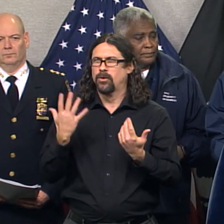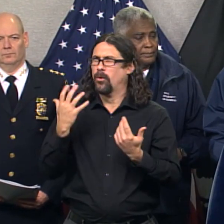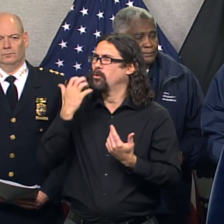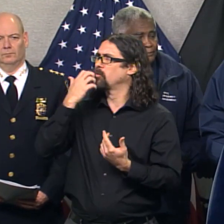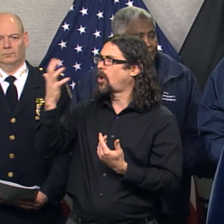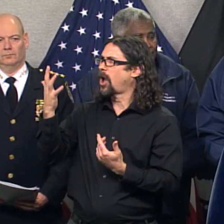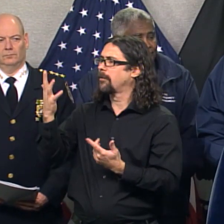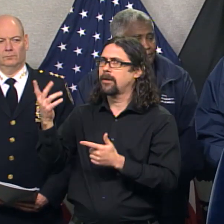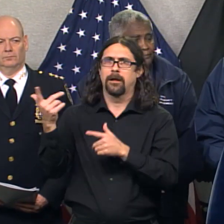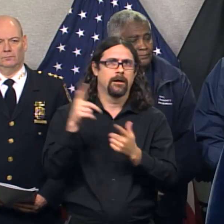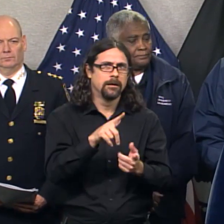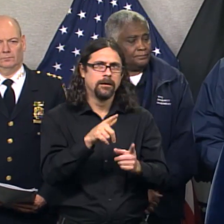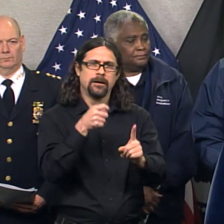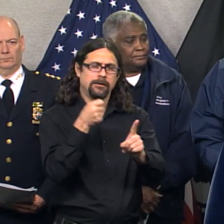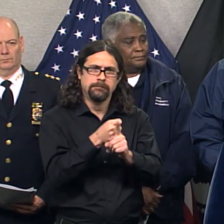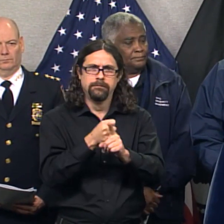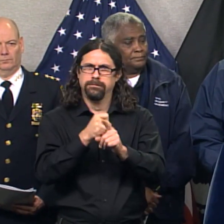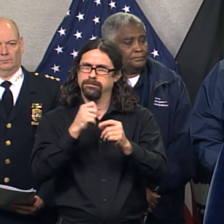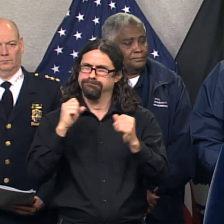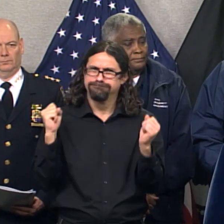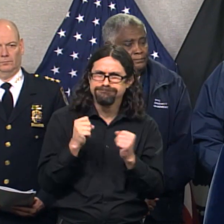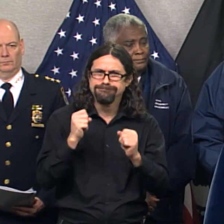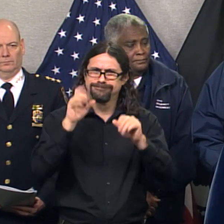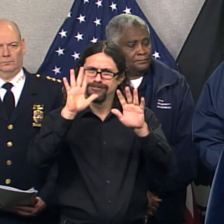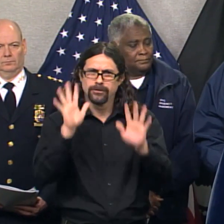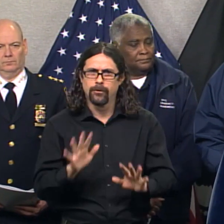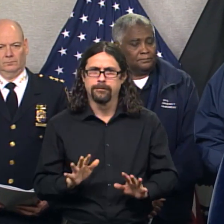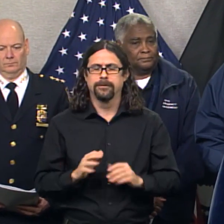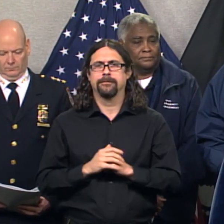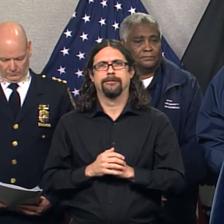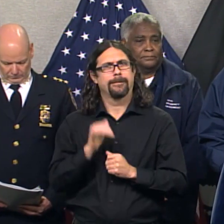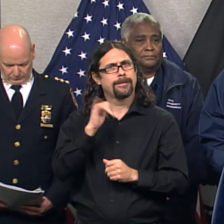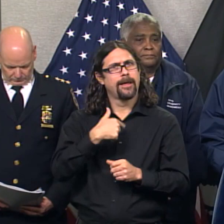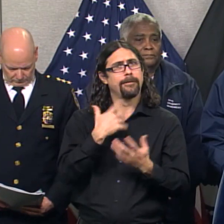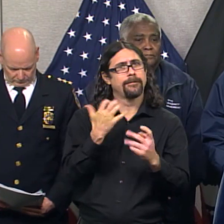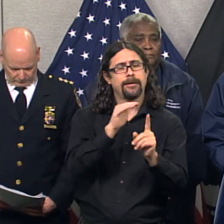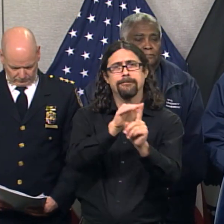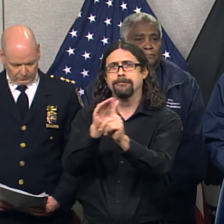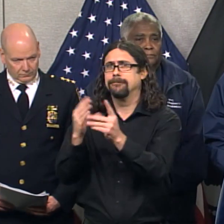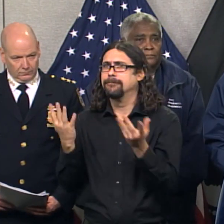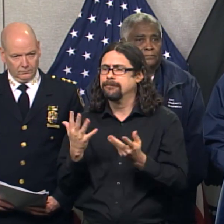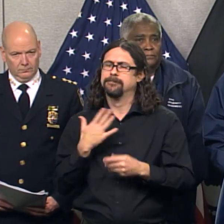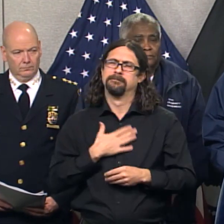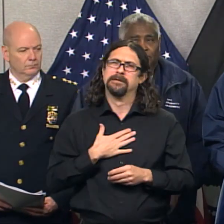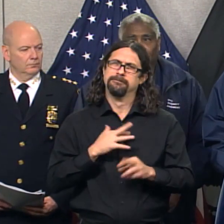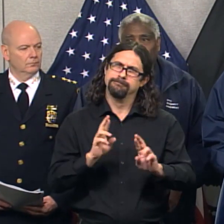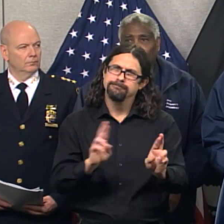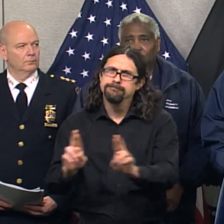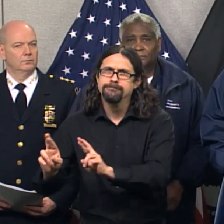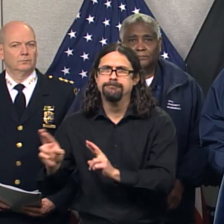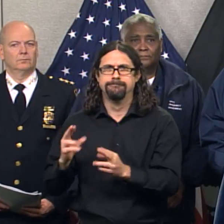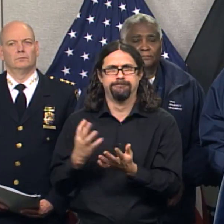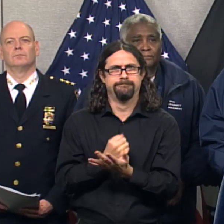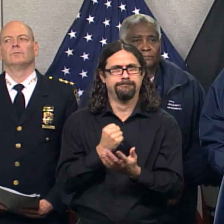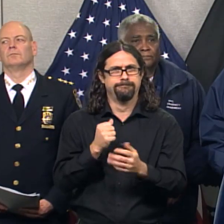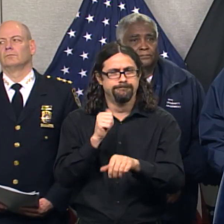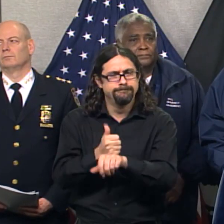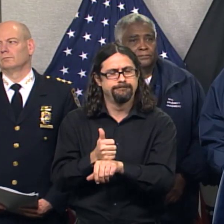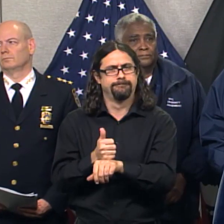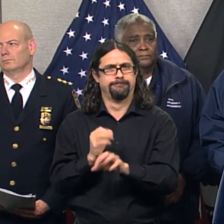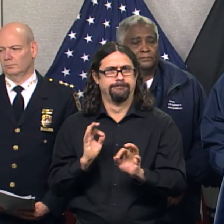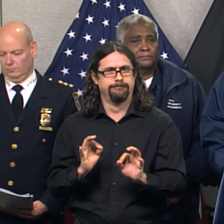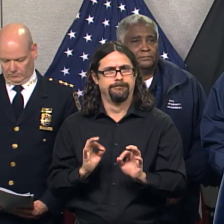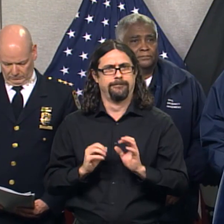prepare. And we obviously made the decision earlier than usual to close schools when we saw the intensity